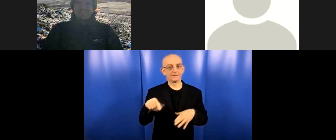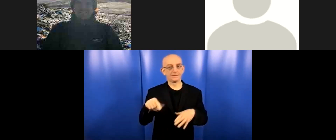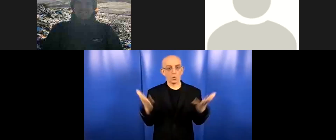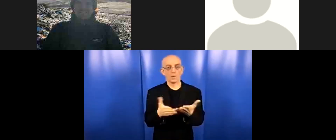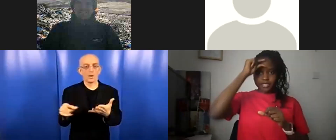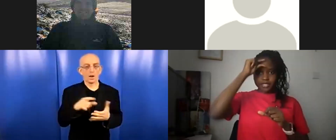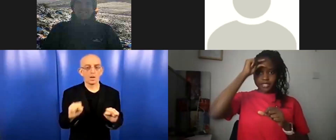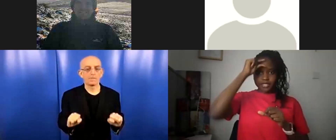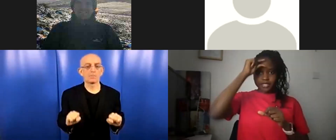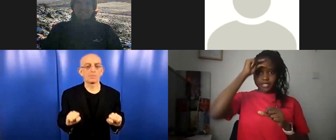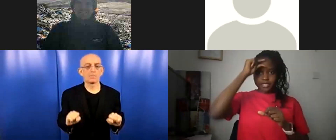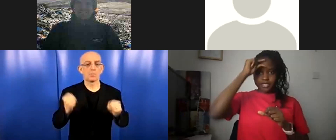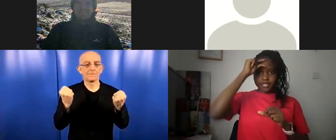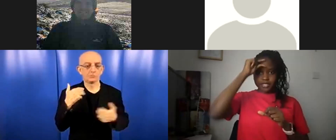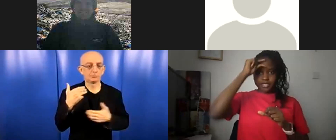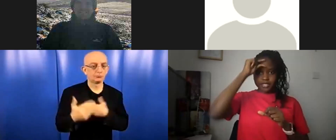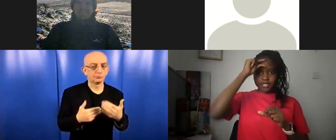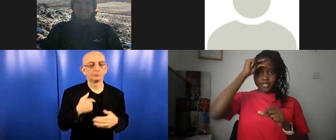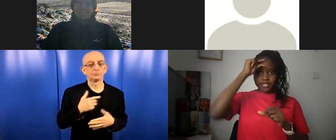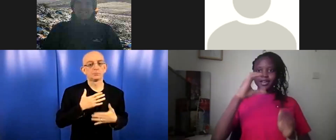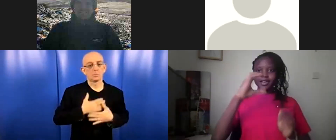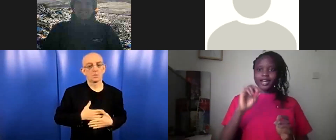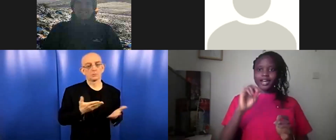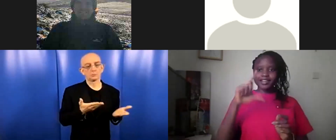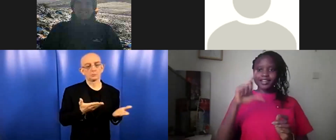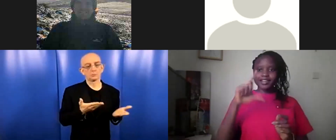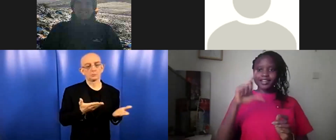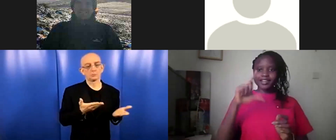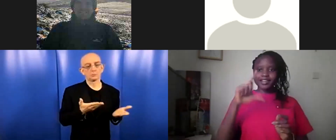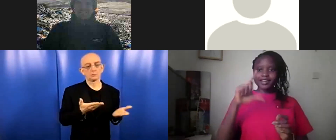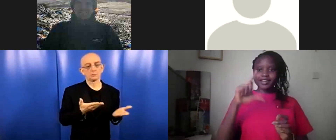Will Klurman, who is the co-founder and chief executive